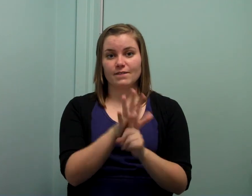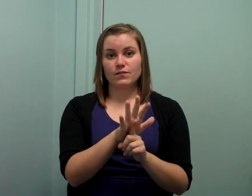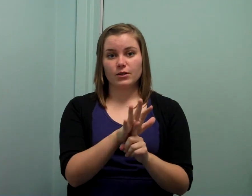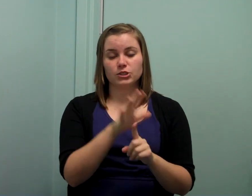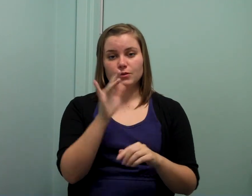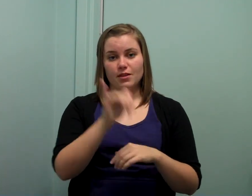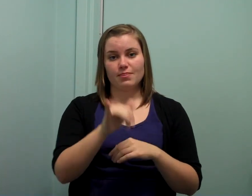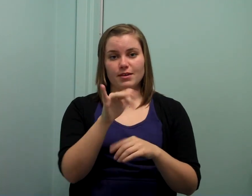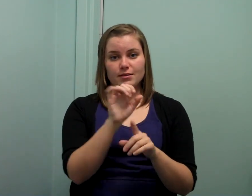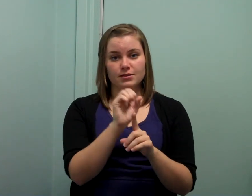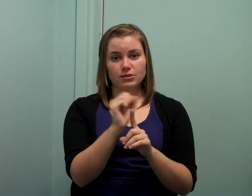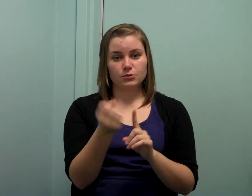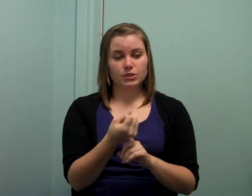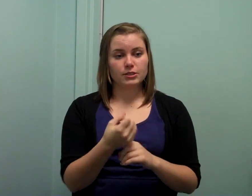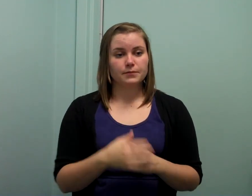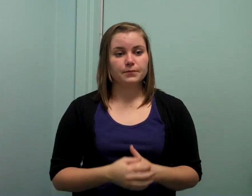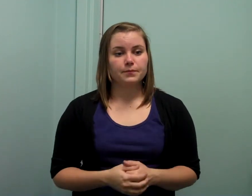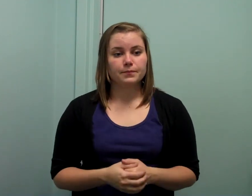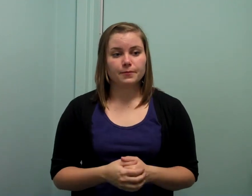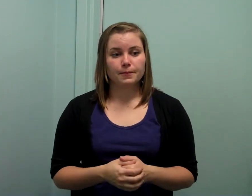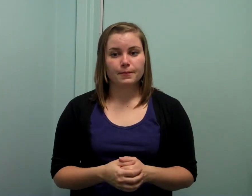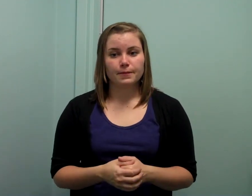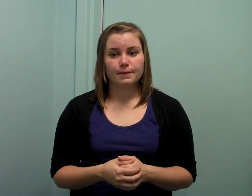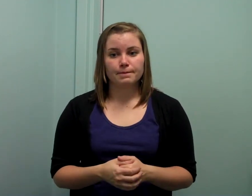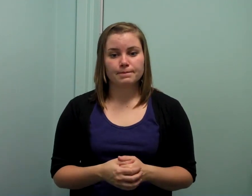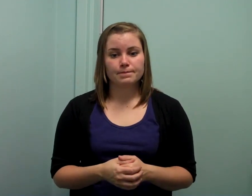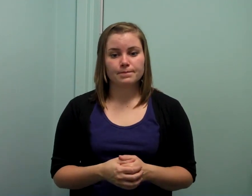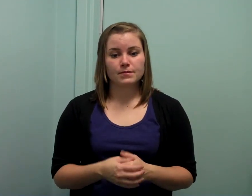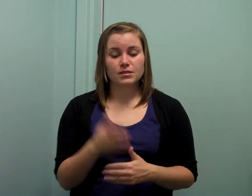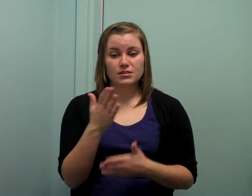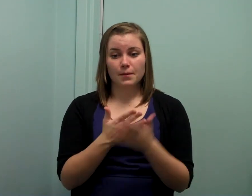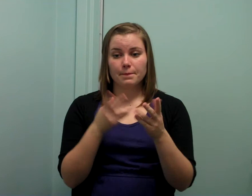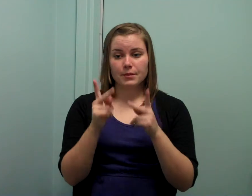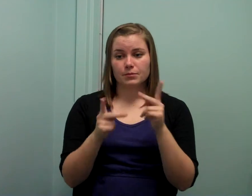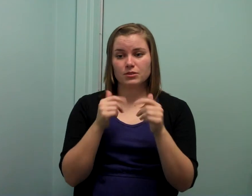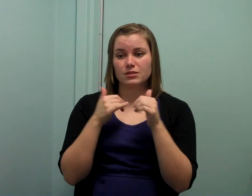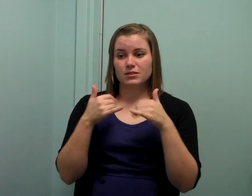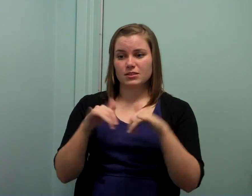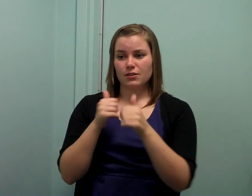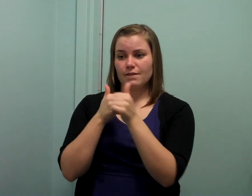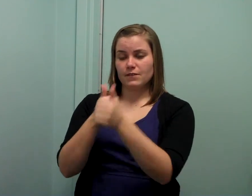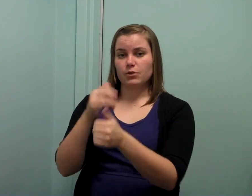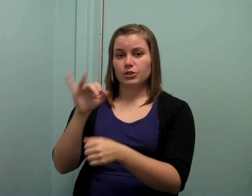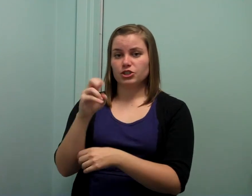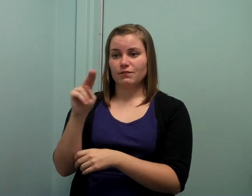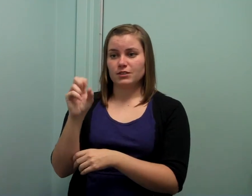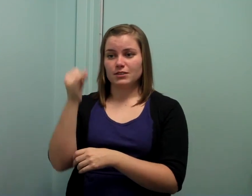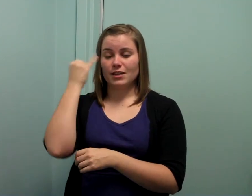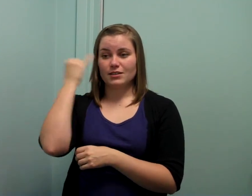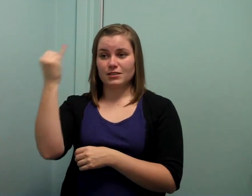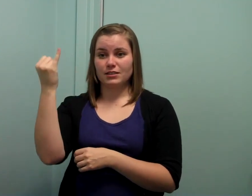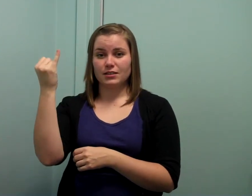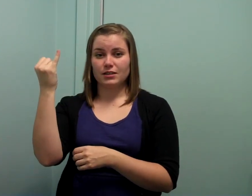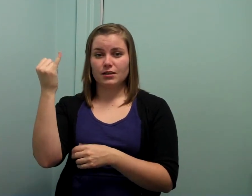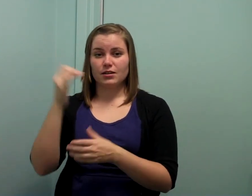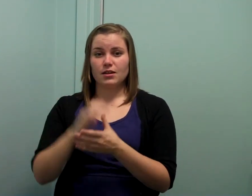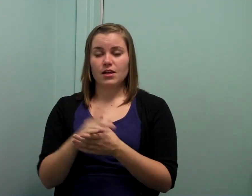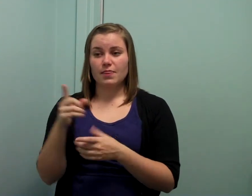who still rode the horse that Jefferson had ridden, with intellectual property being very highly considered,